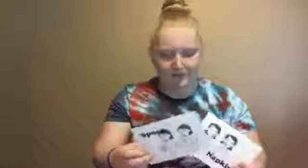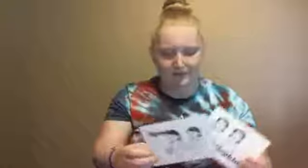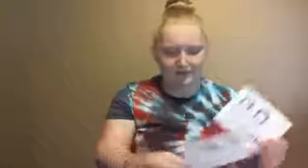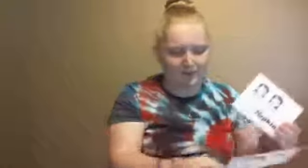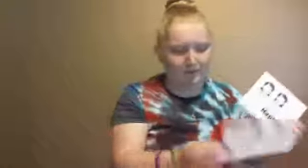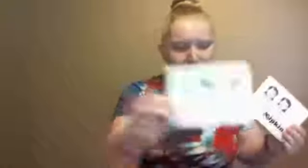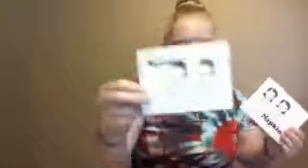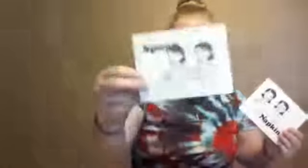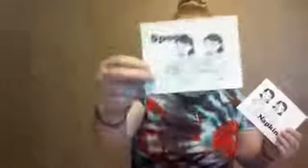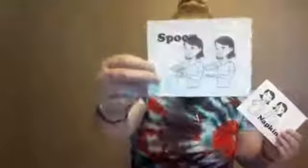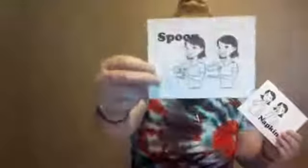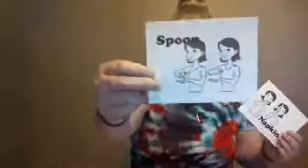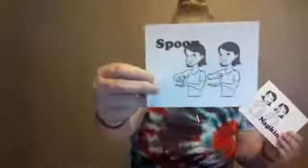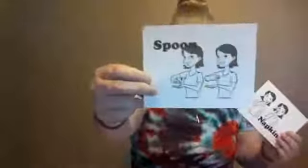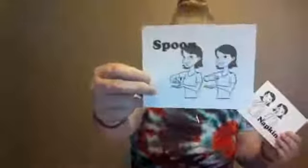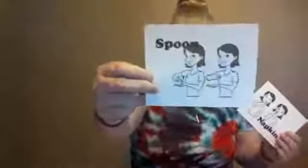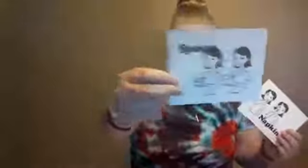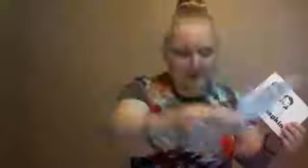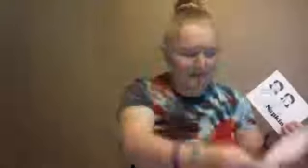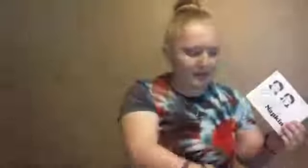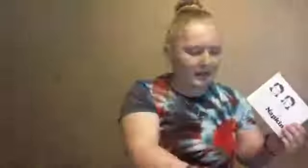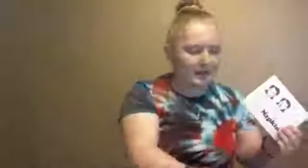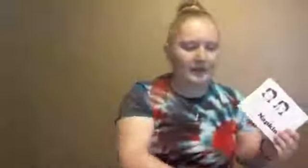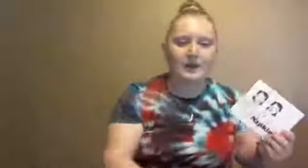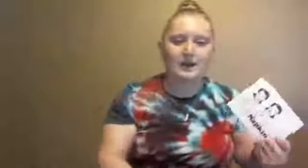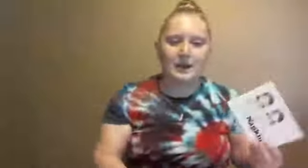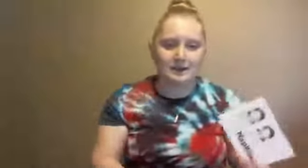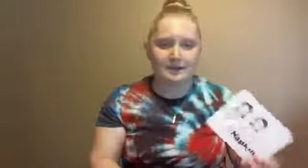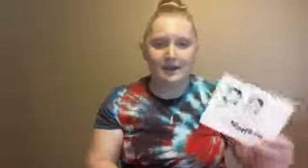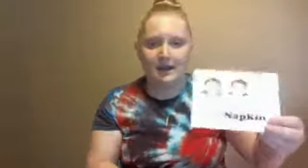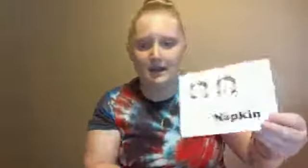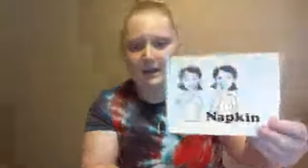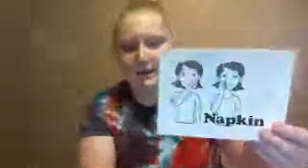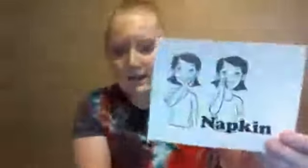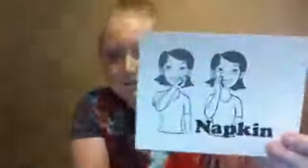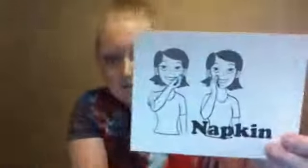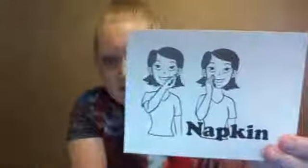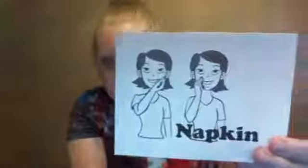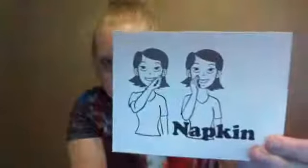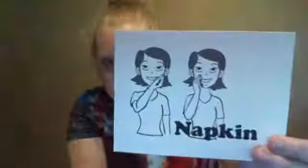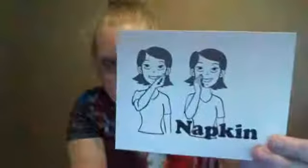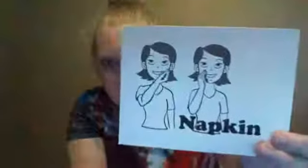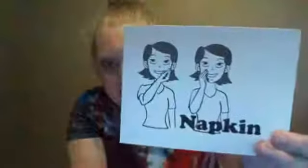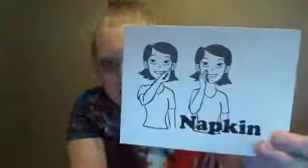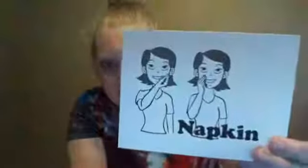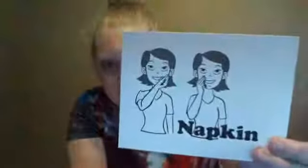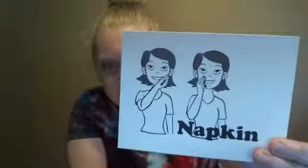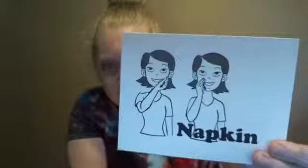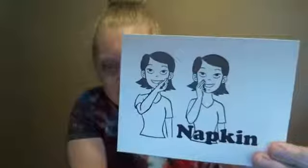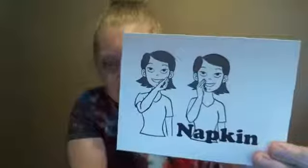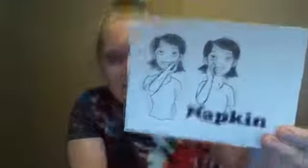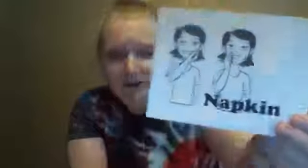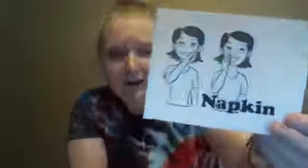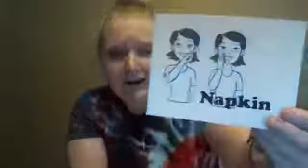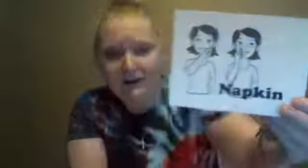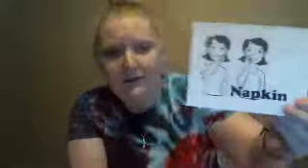So that was spoon. And now our next sign is napkin, because after eating we